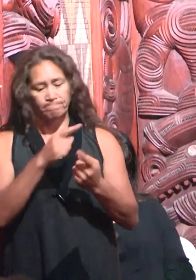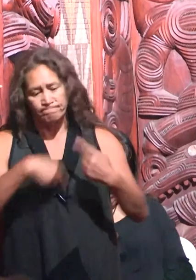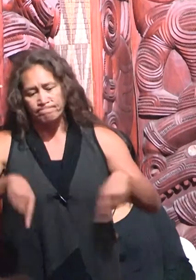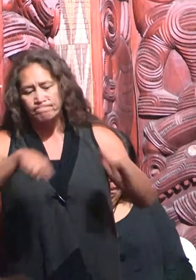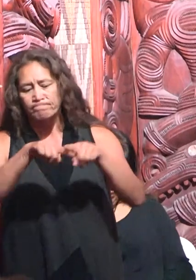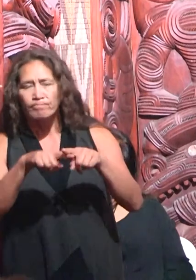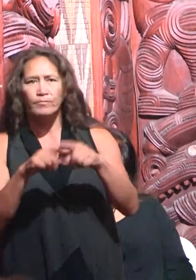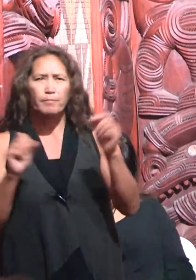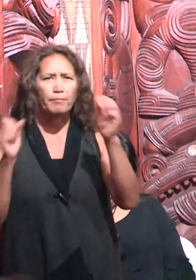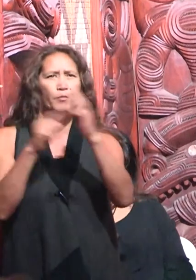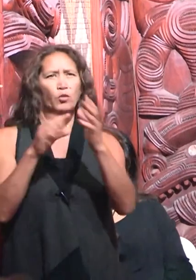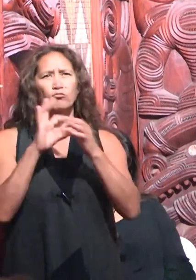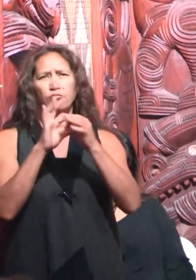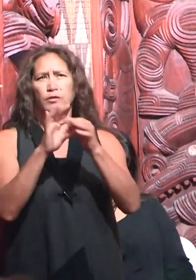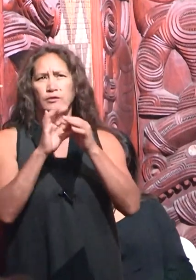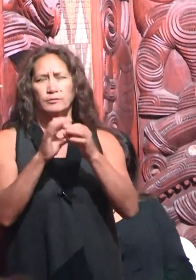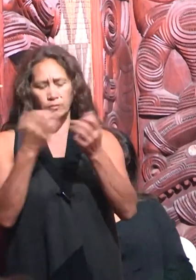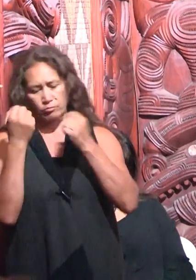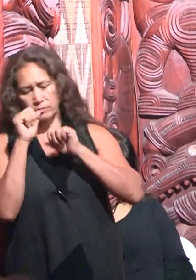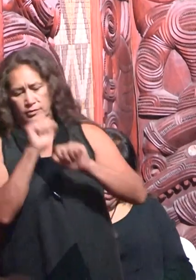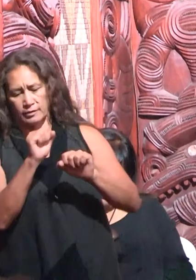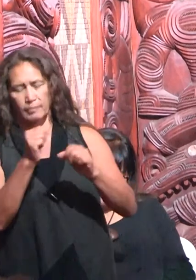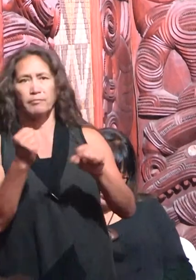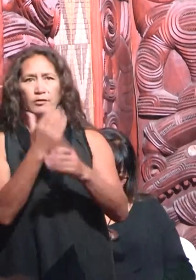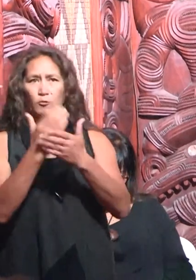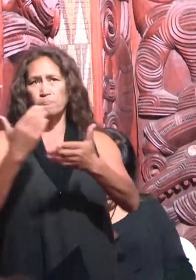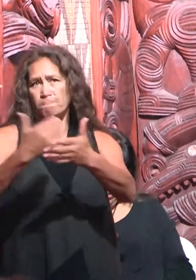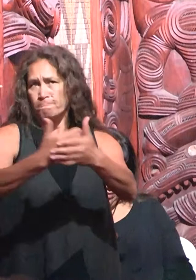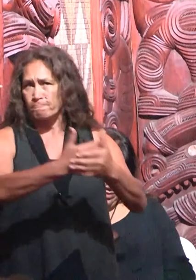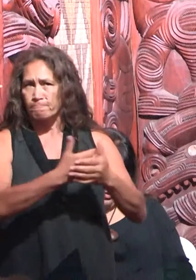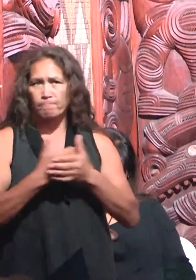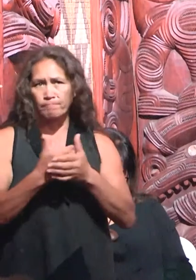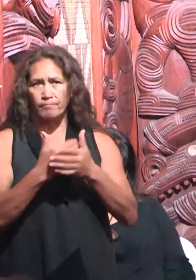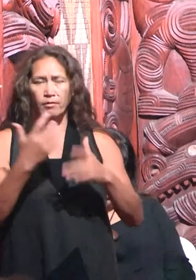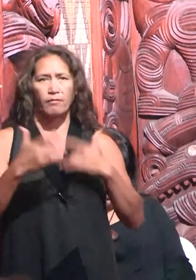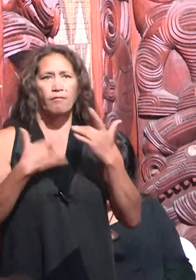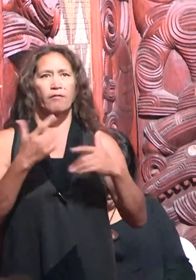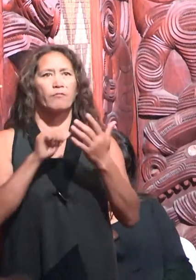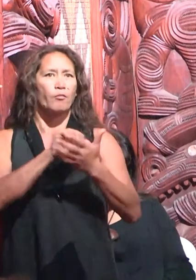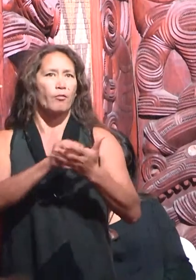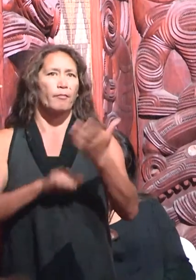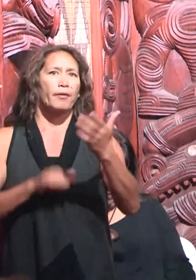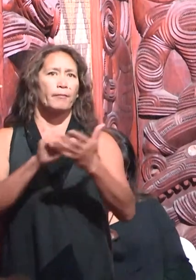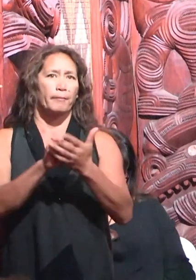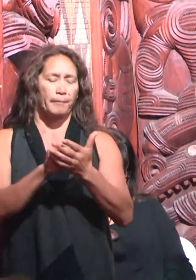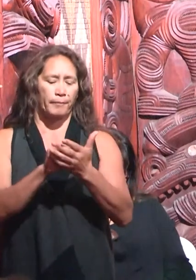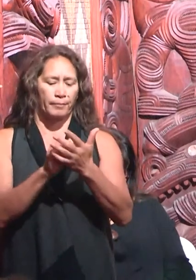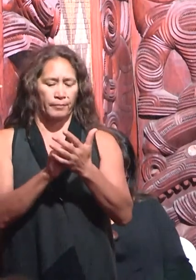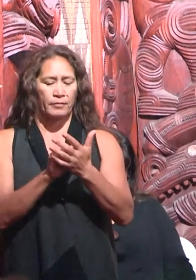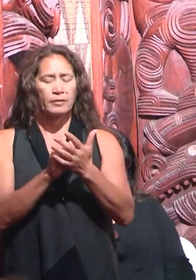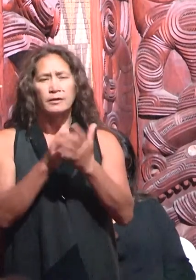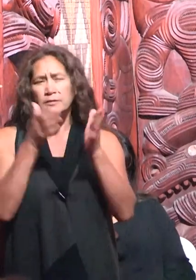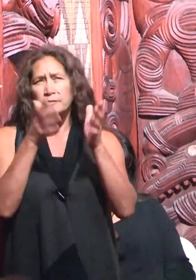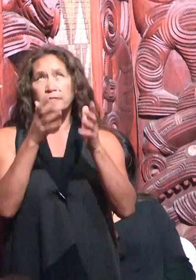together to help to protect and preserve life, property and the environment, not only for